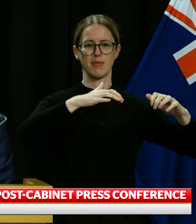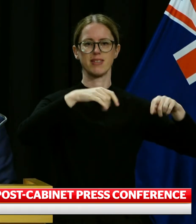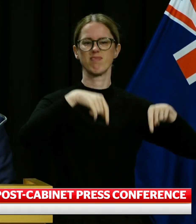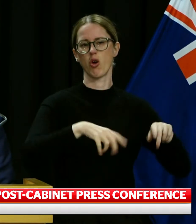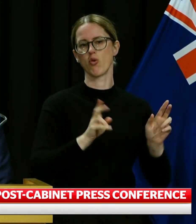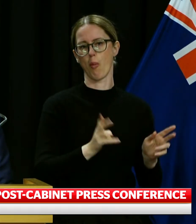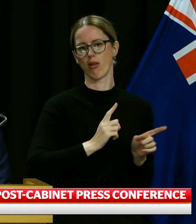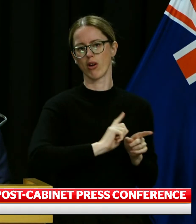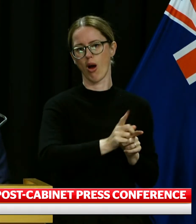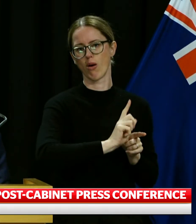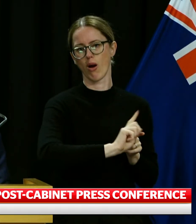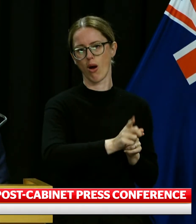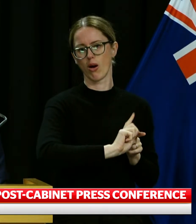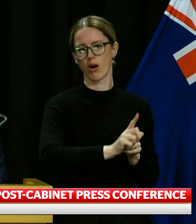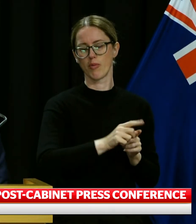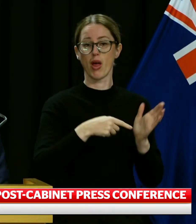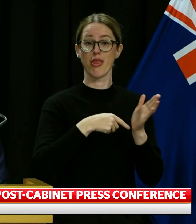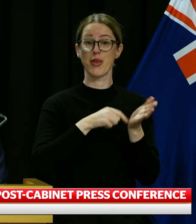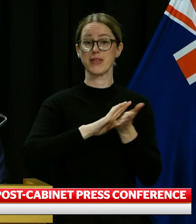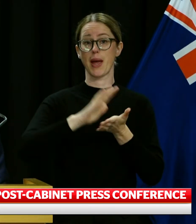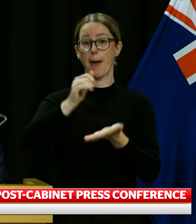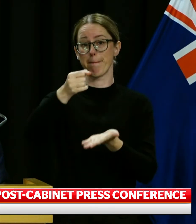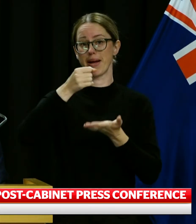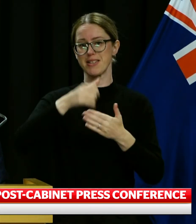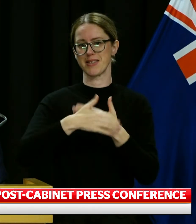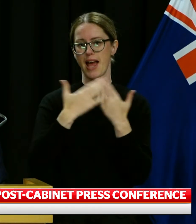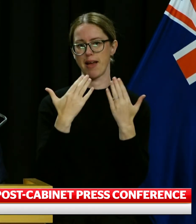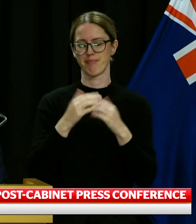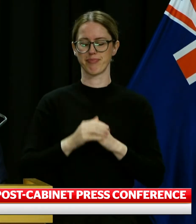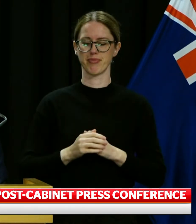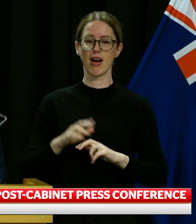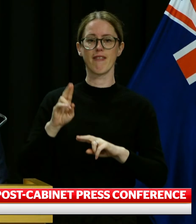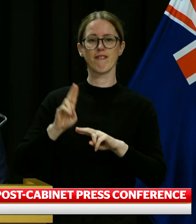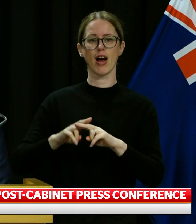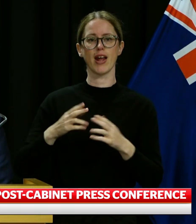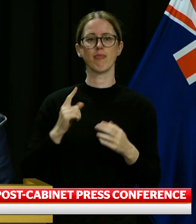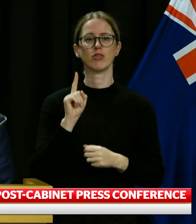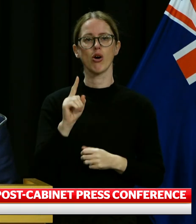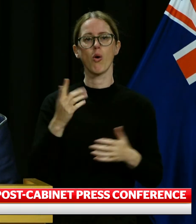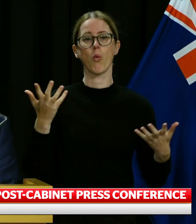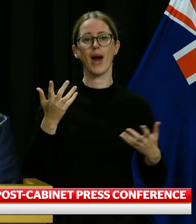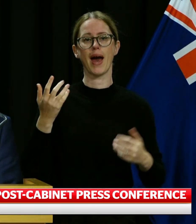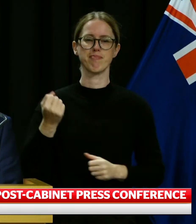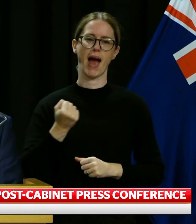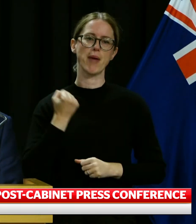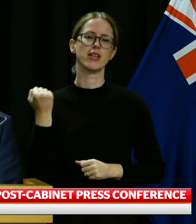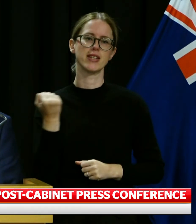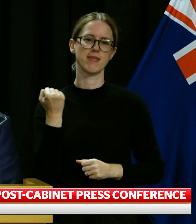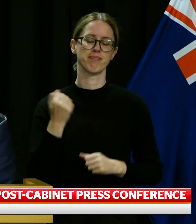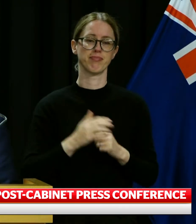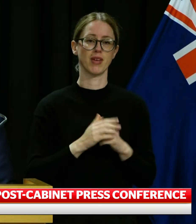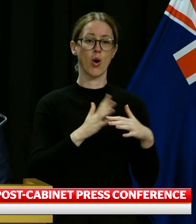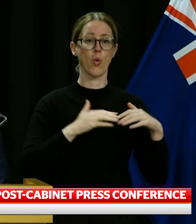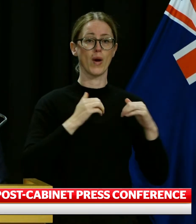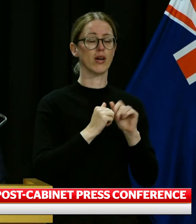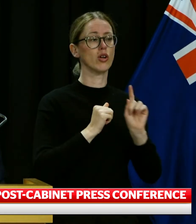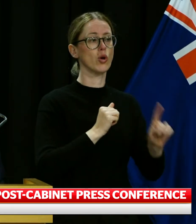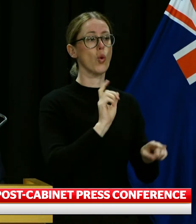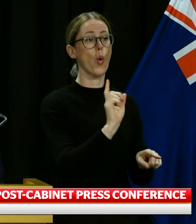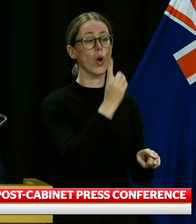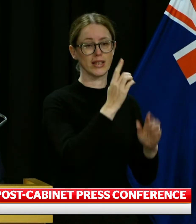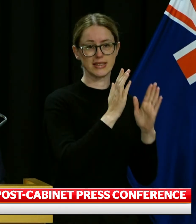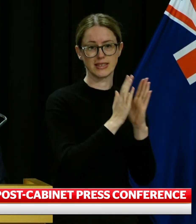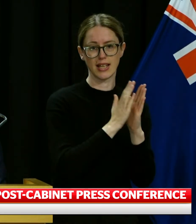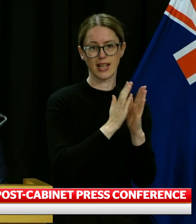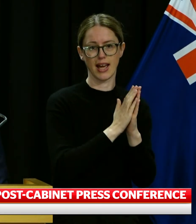as usual. Thursday, of course, is Budget Day. On Friday, I'll be in Hamilton, and then on the weekend, I'll be in Auckland on Sunday to